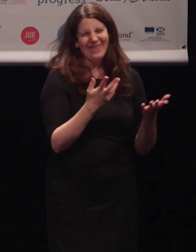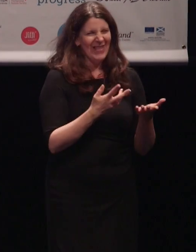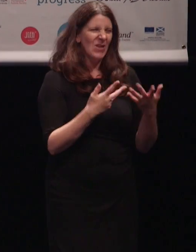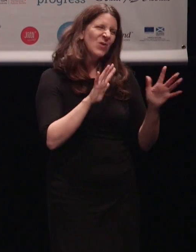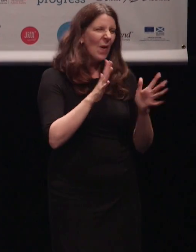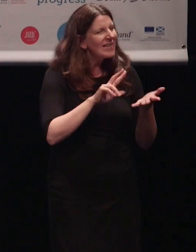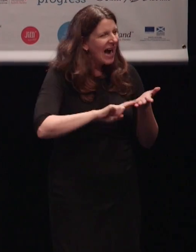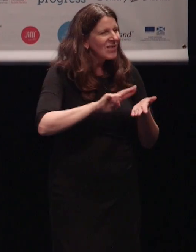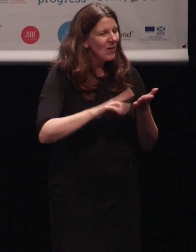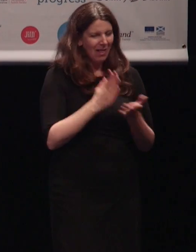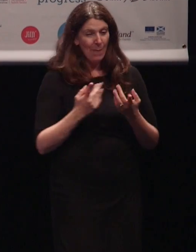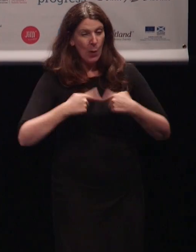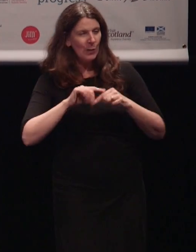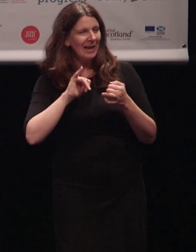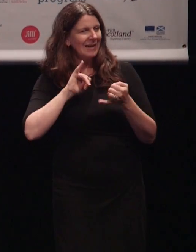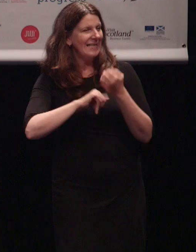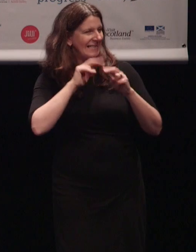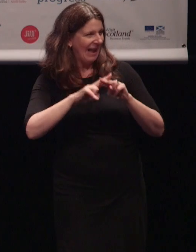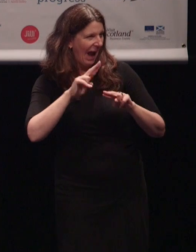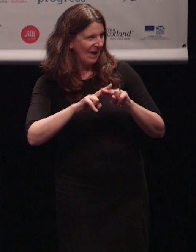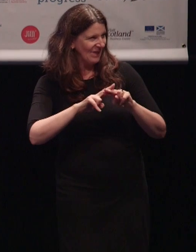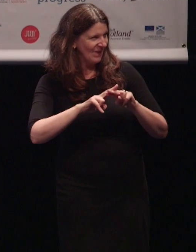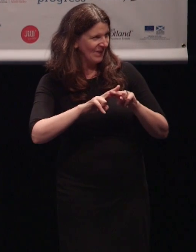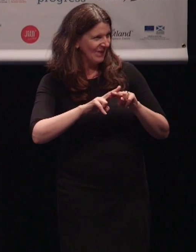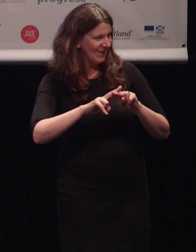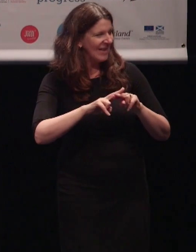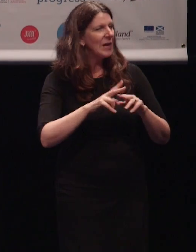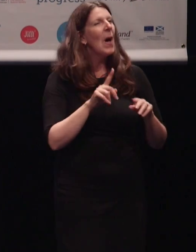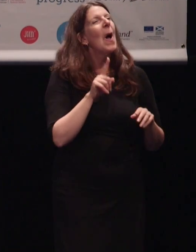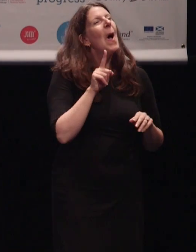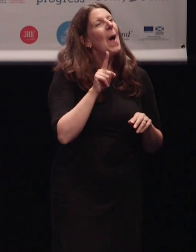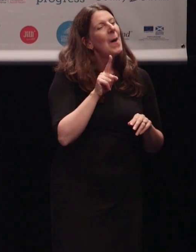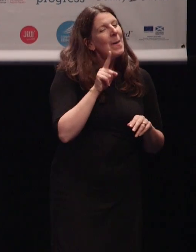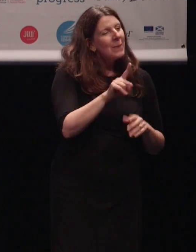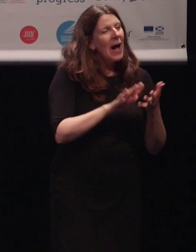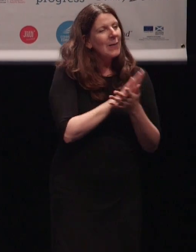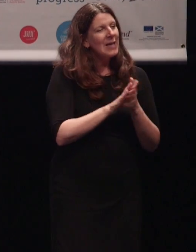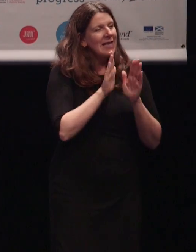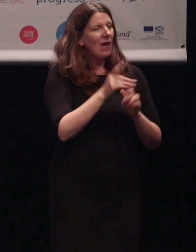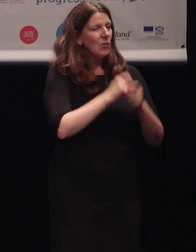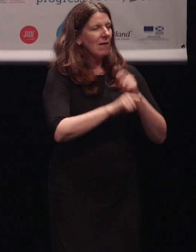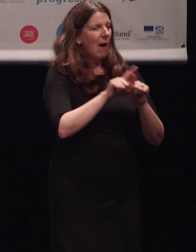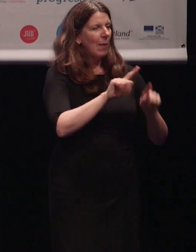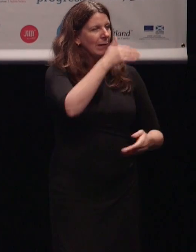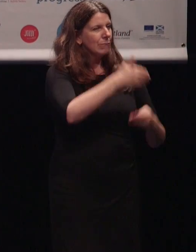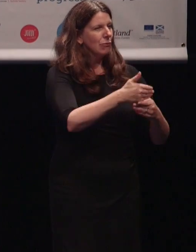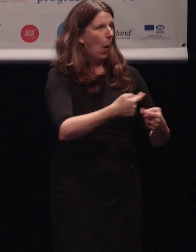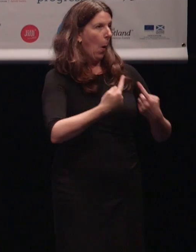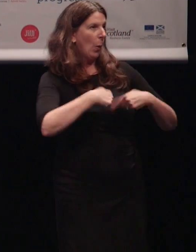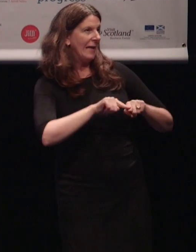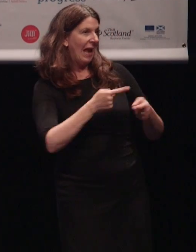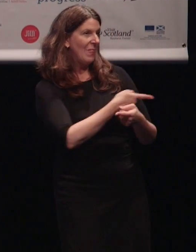we're staff, that's one kind of we. But we don't have to just make this we and them bigger,